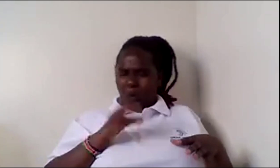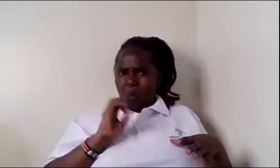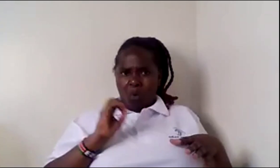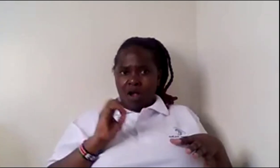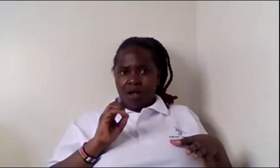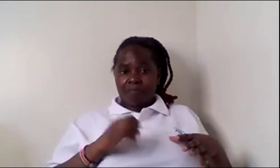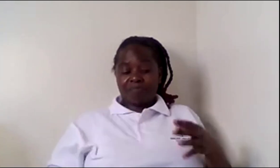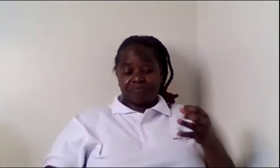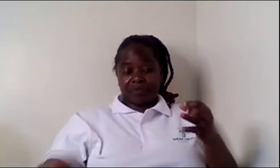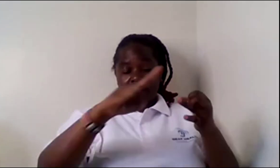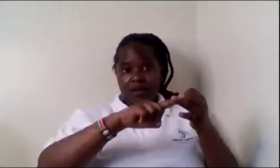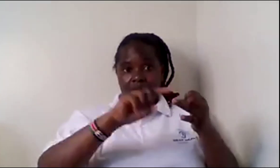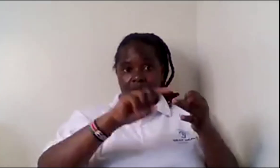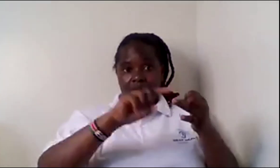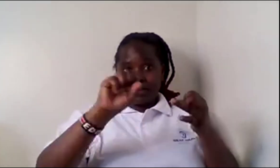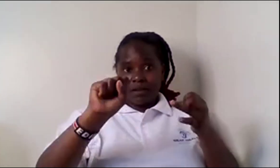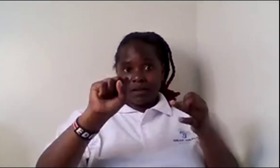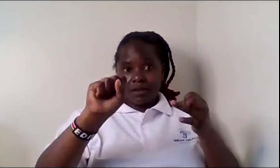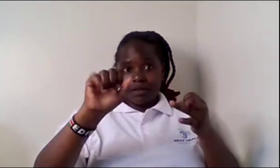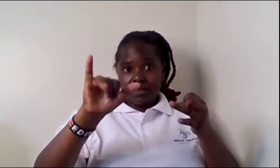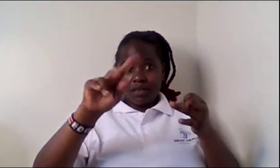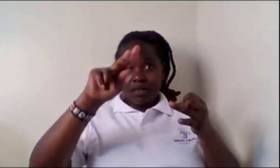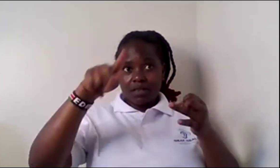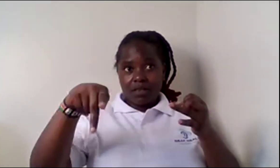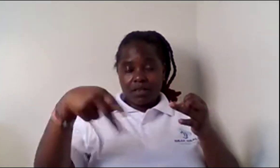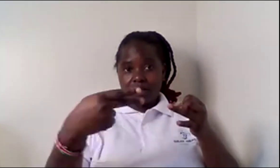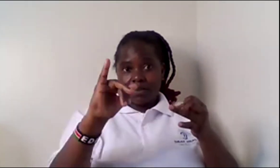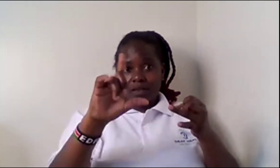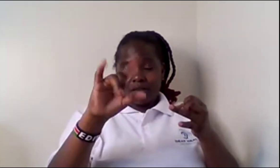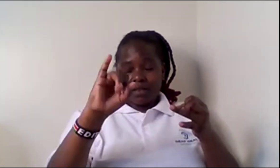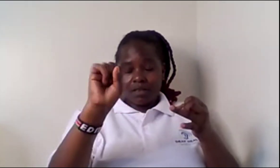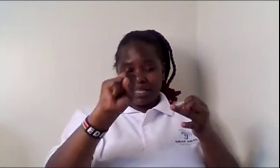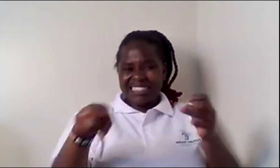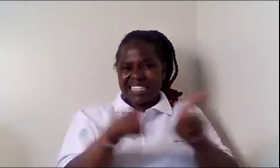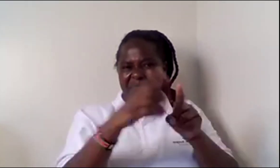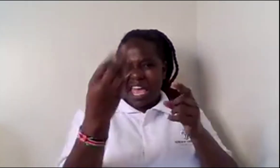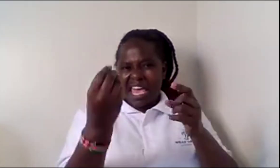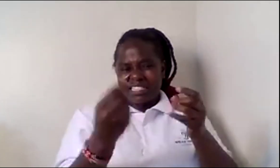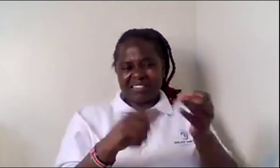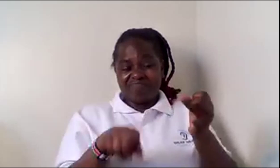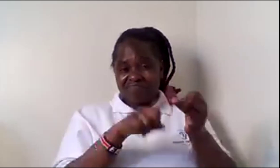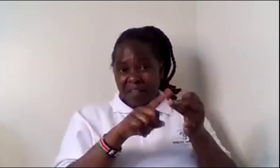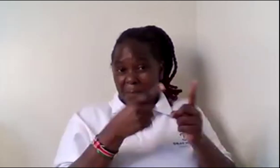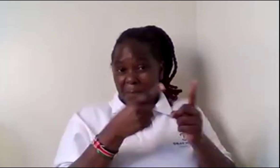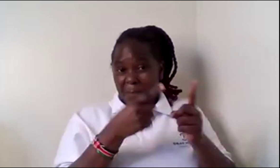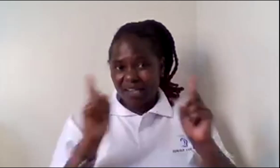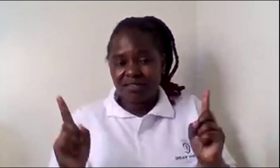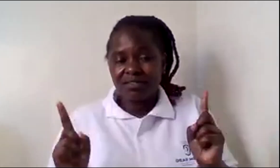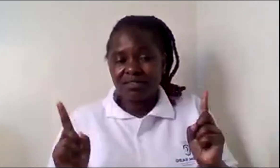syphilis is very easy to treat. It's just one injection of penicillin. But again, most people, by